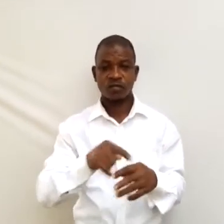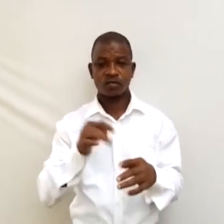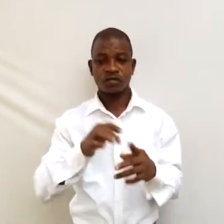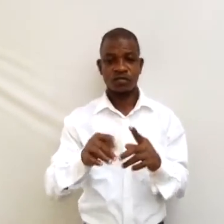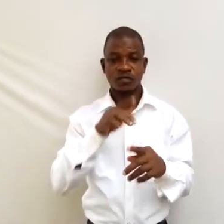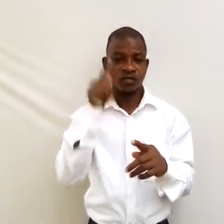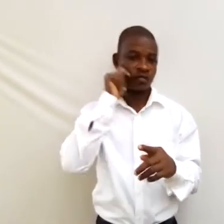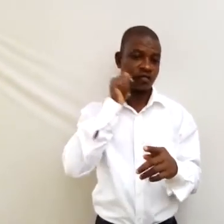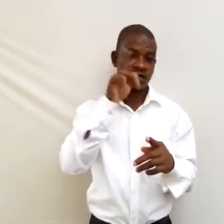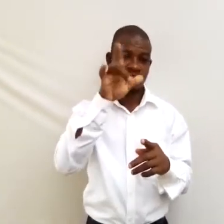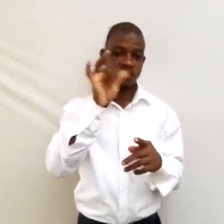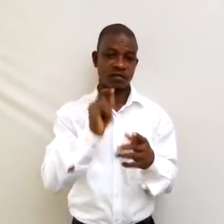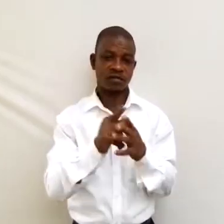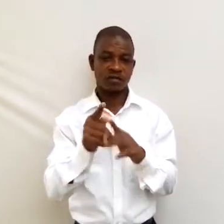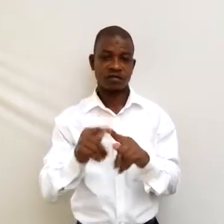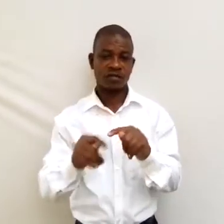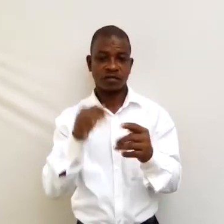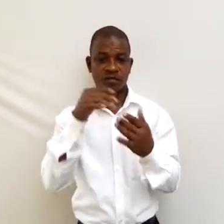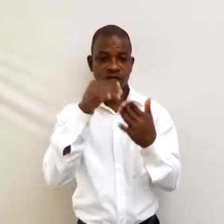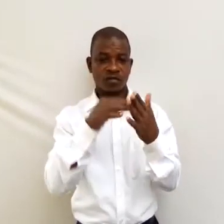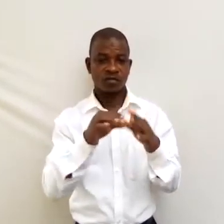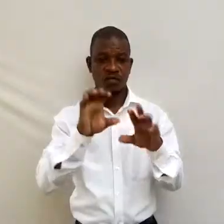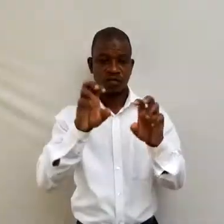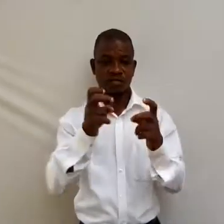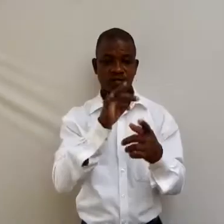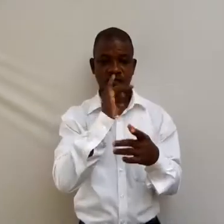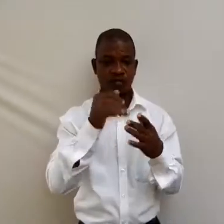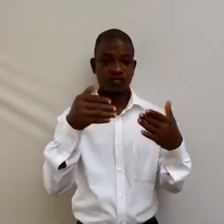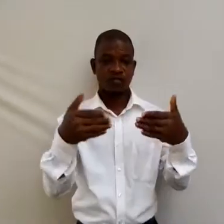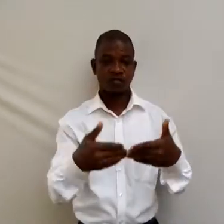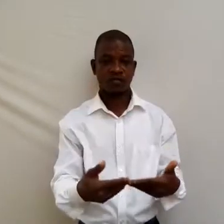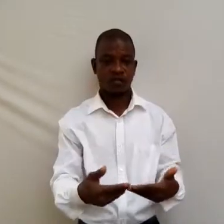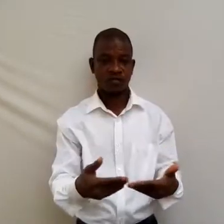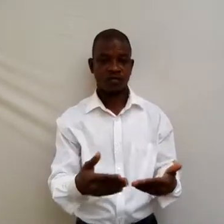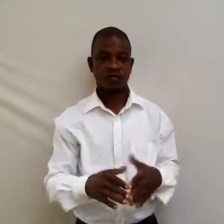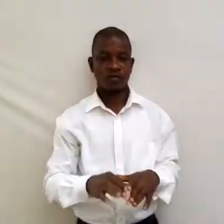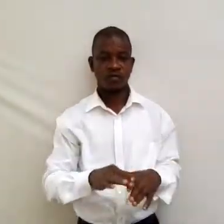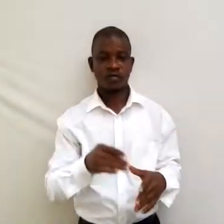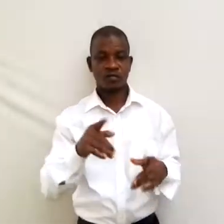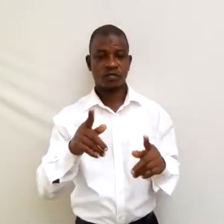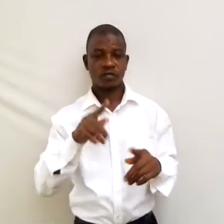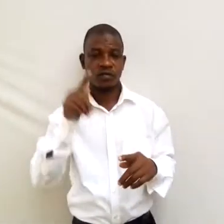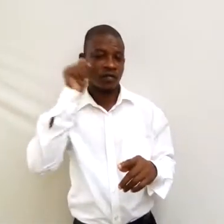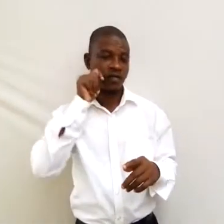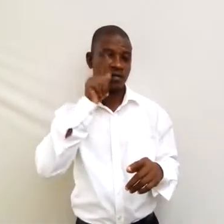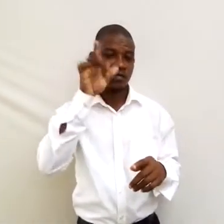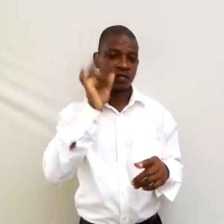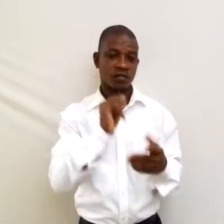infections. Content: introduction, sexually transmitted infections and major